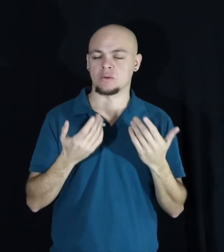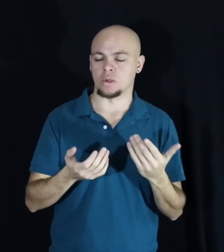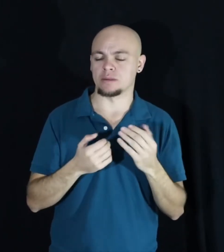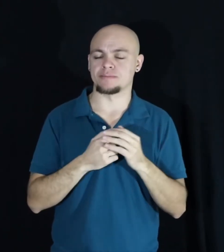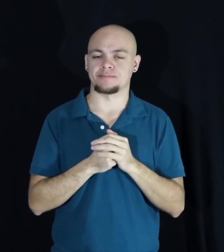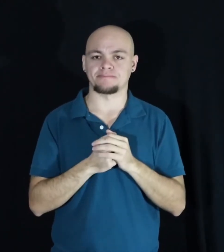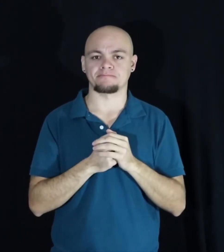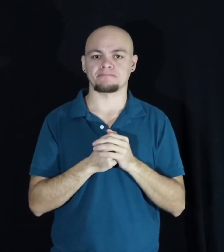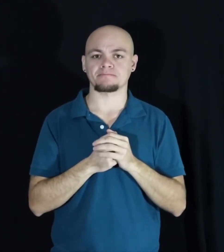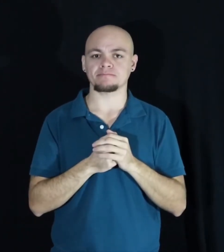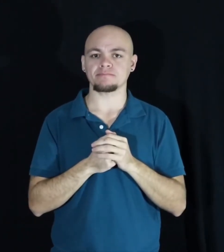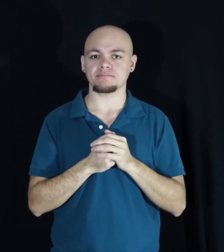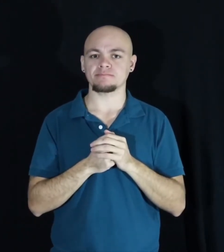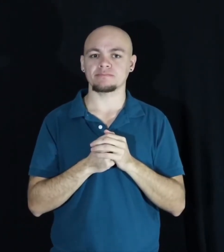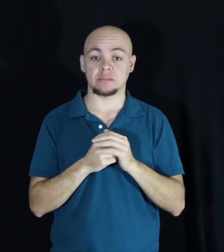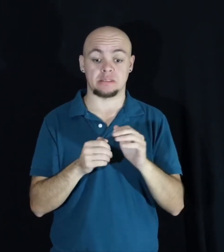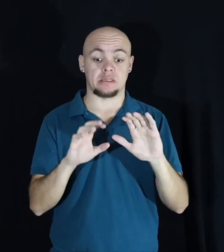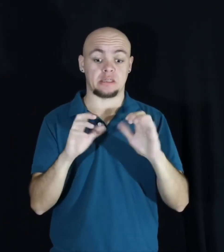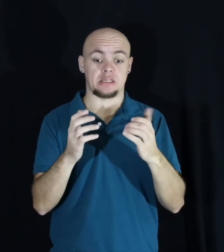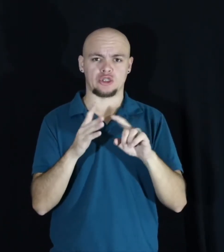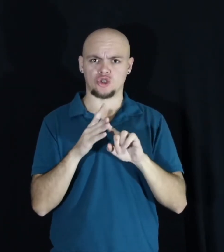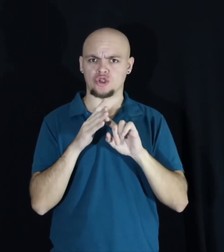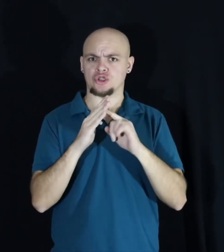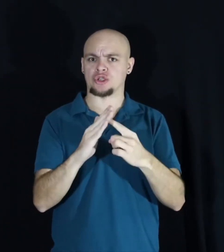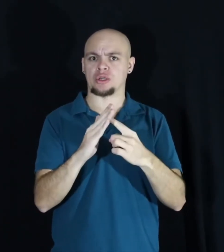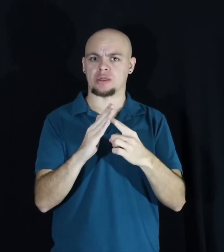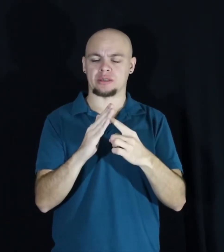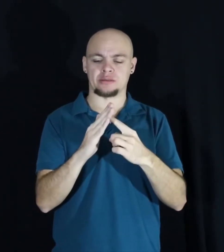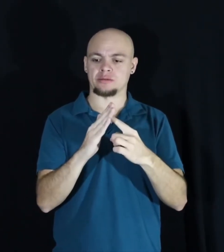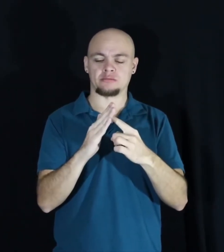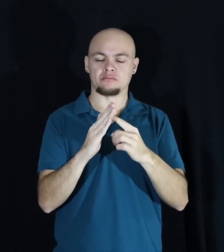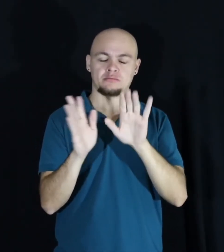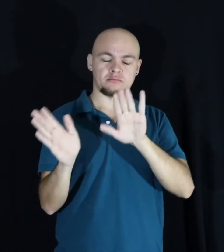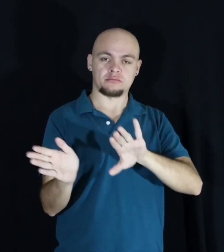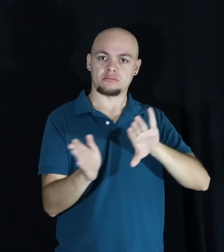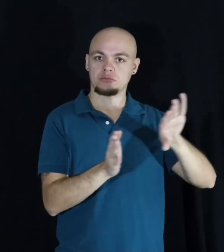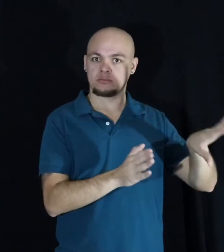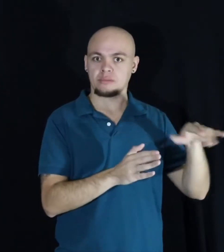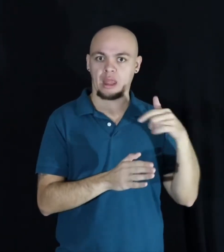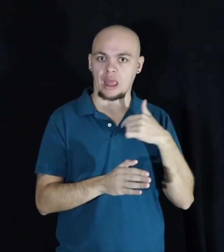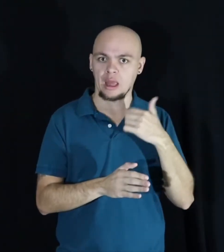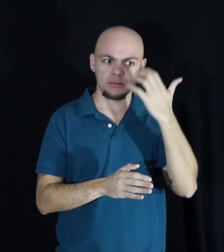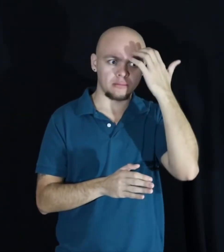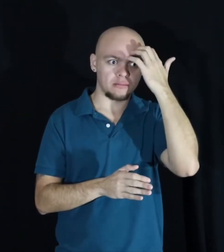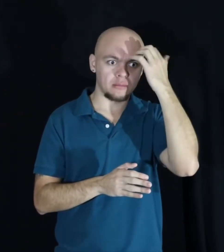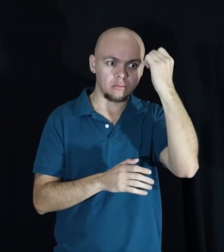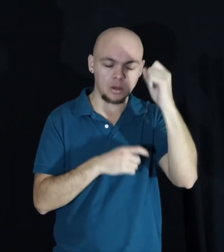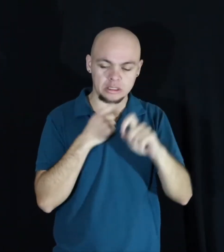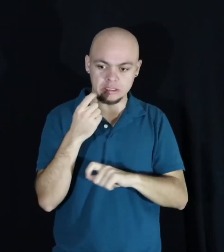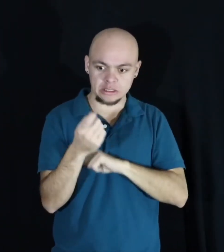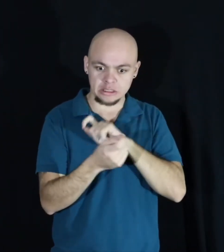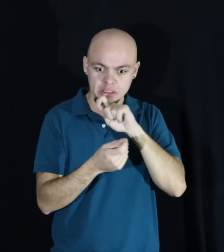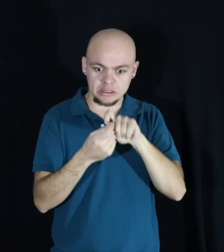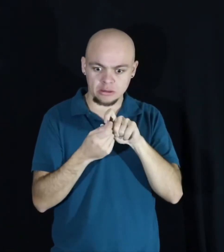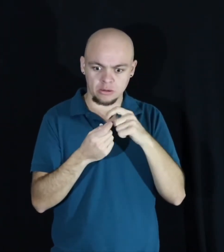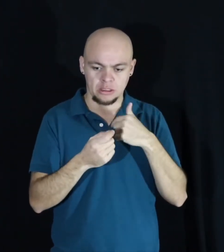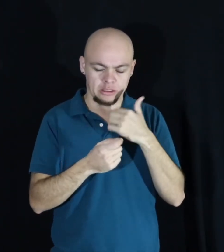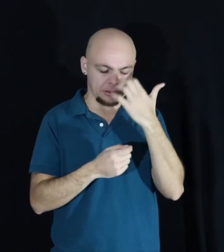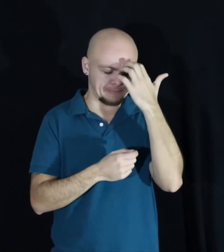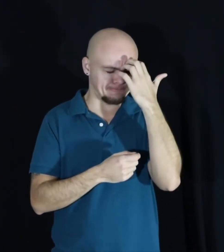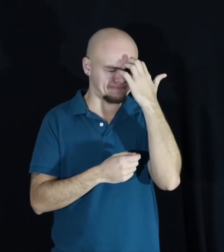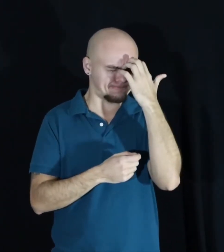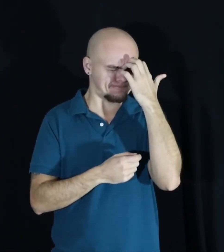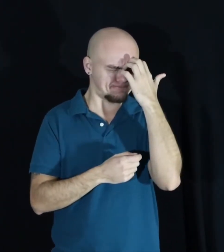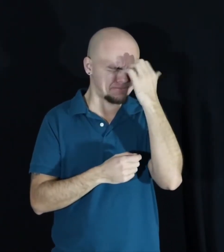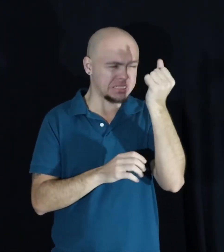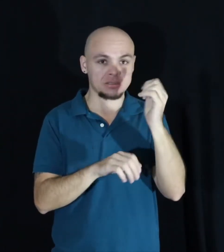But as soon as the class started, that all went out of the window. I didn't need to try to remember exactly what I'd burnt into my brain the night